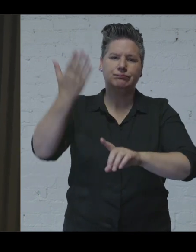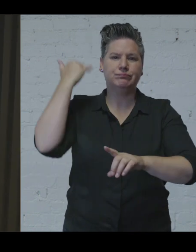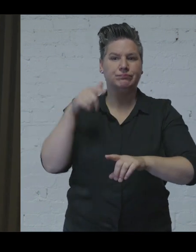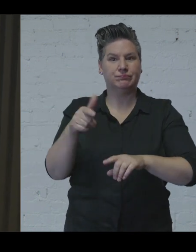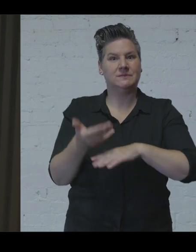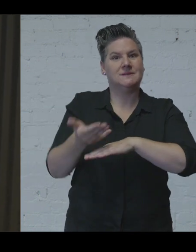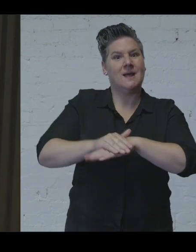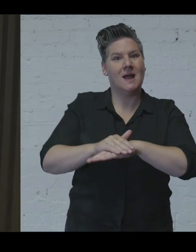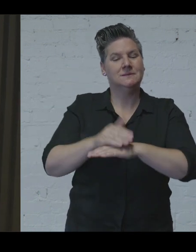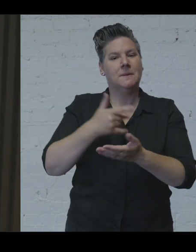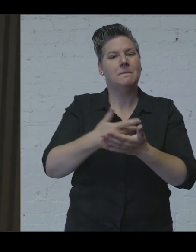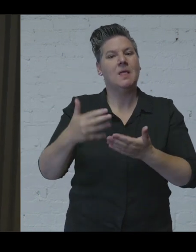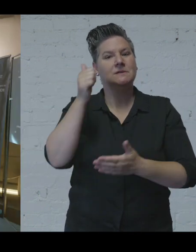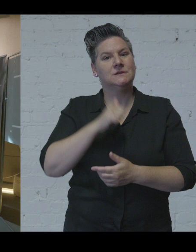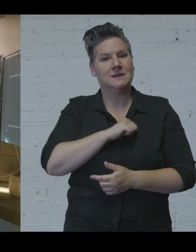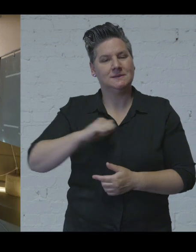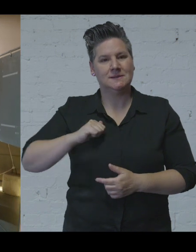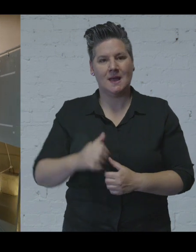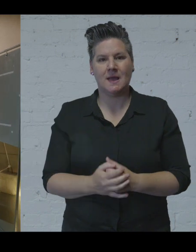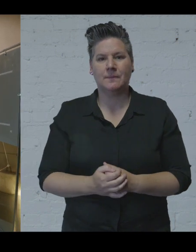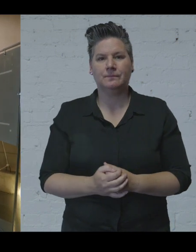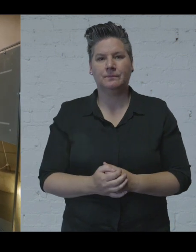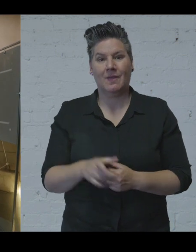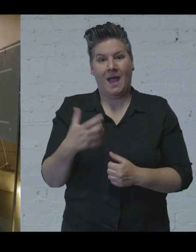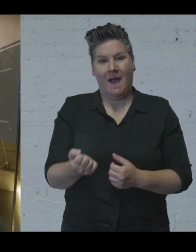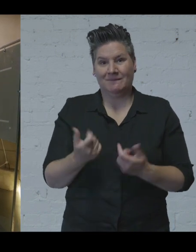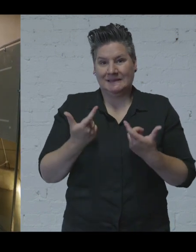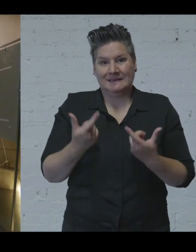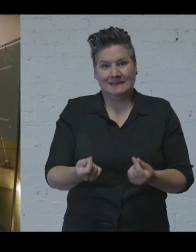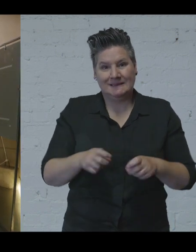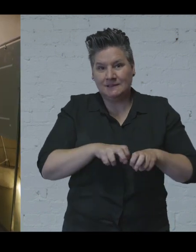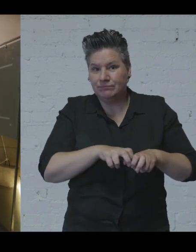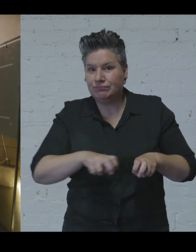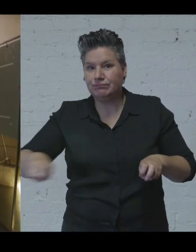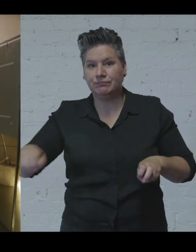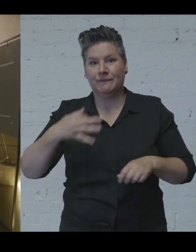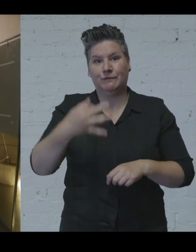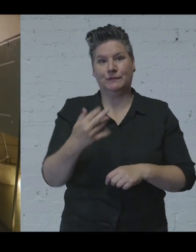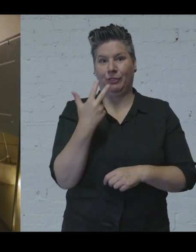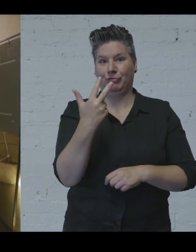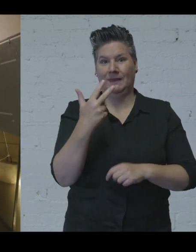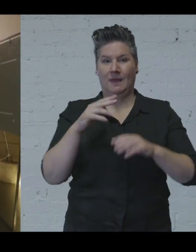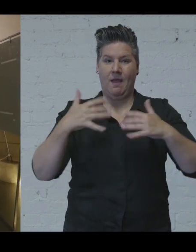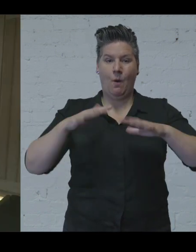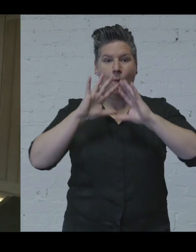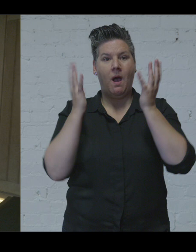the conflict and Bloody Sunday. The tour ends with the story leading up to the Savile Inquiry on Bloody